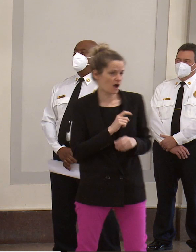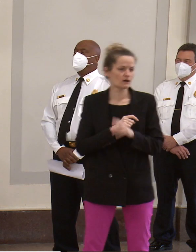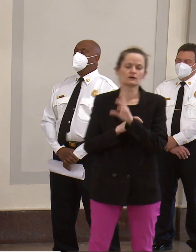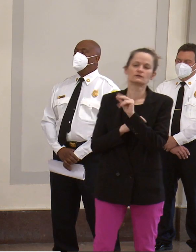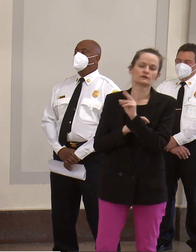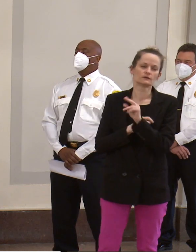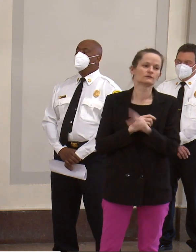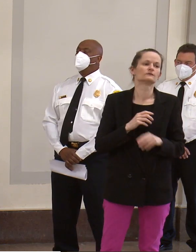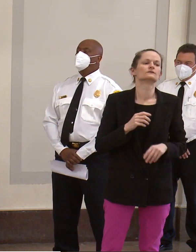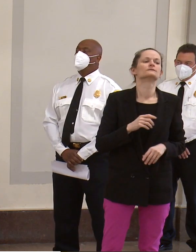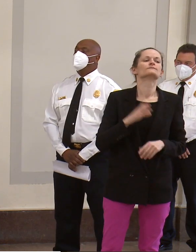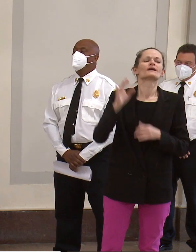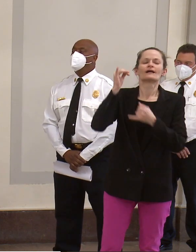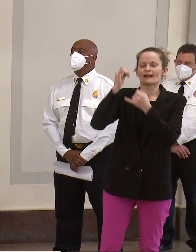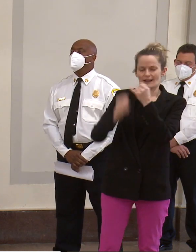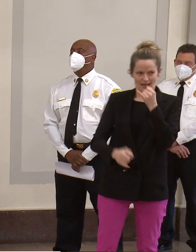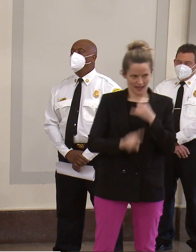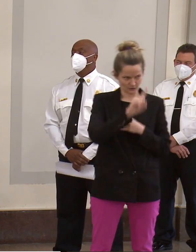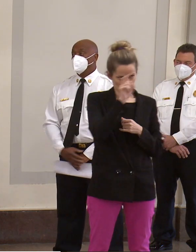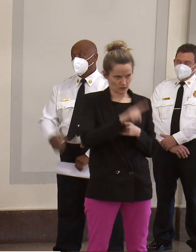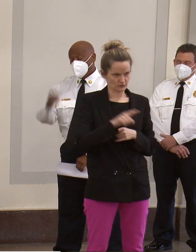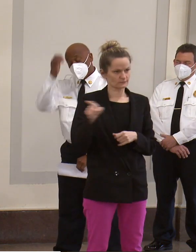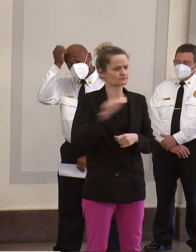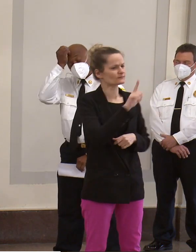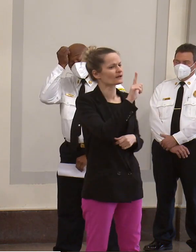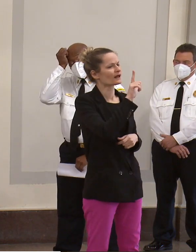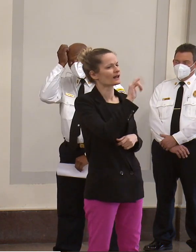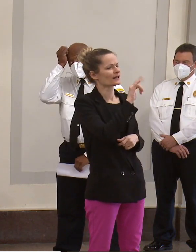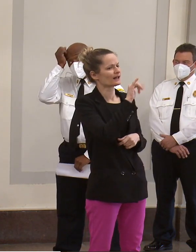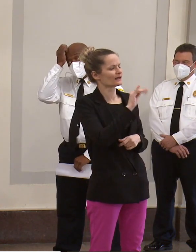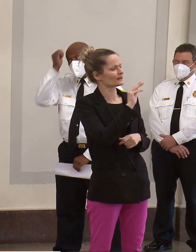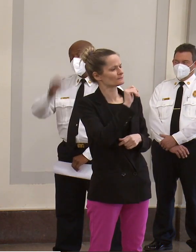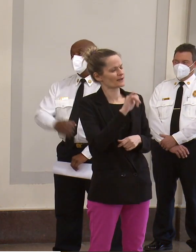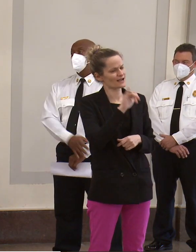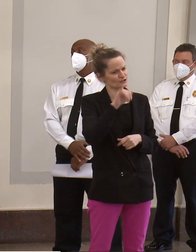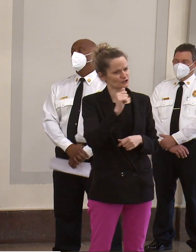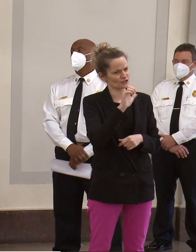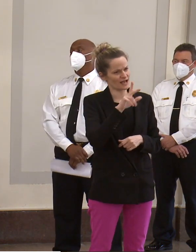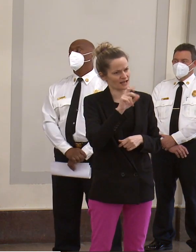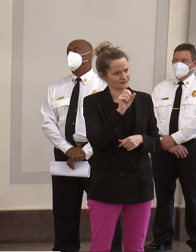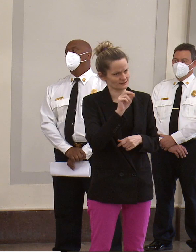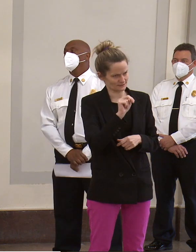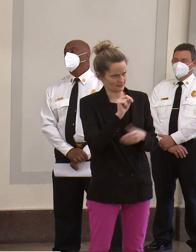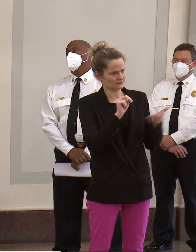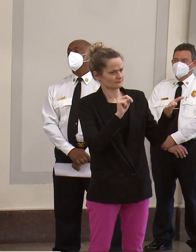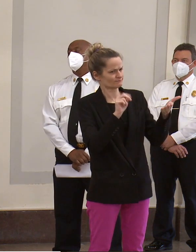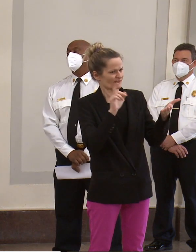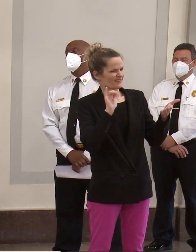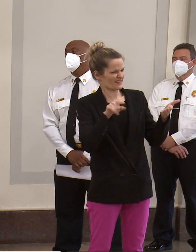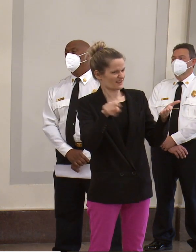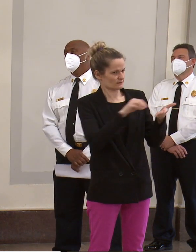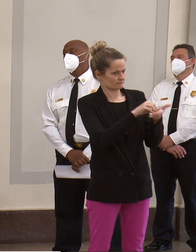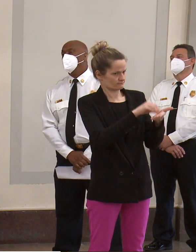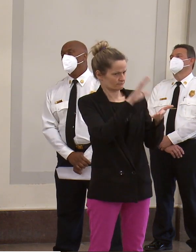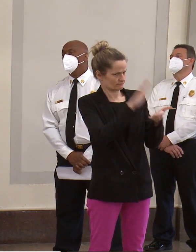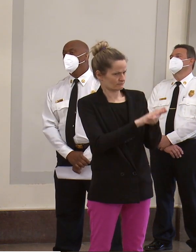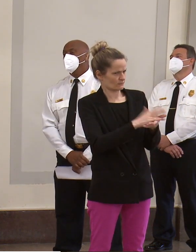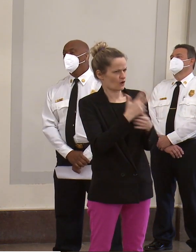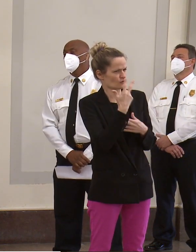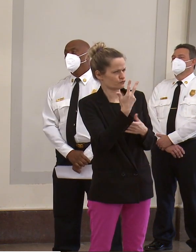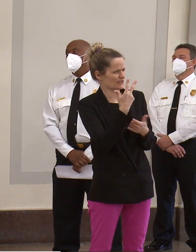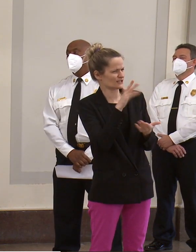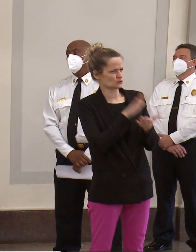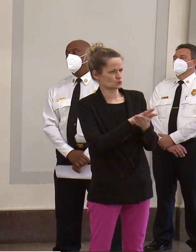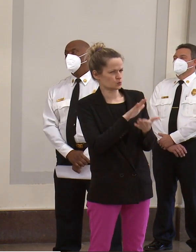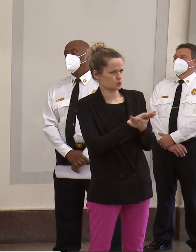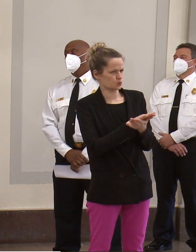Lily Mae Jackson was listed among 3 schools recently that I think had 16 cases in young children, younger